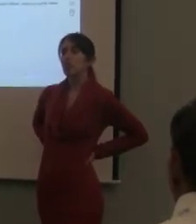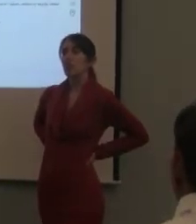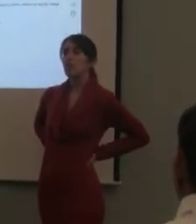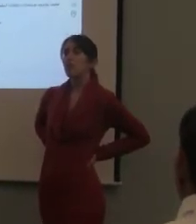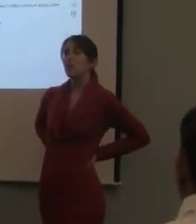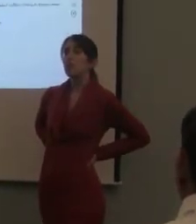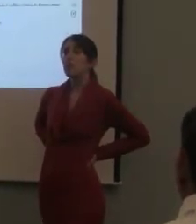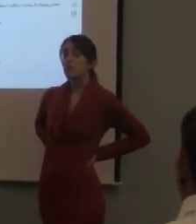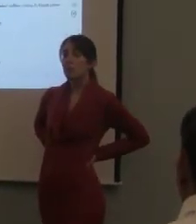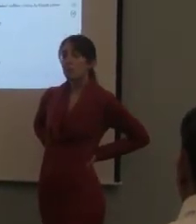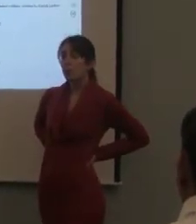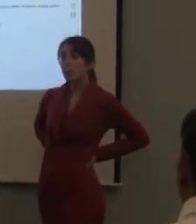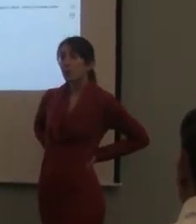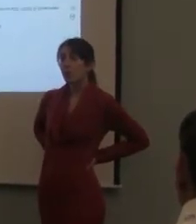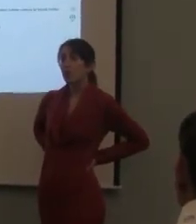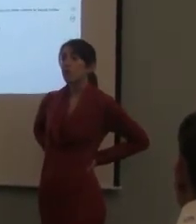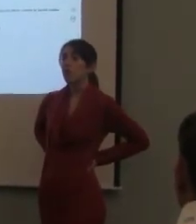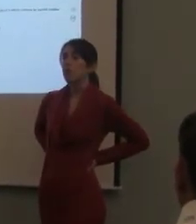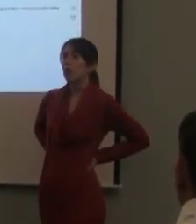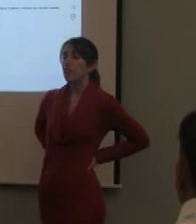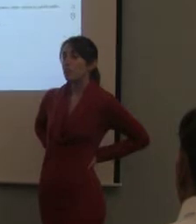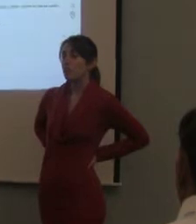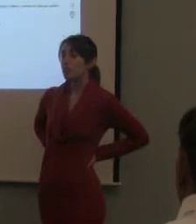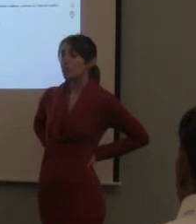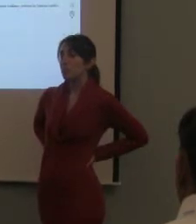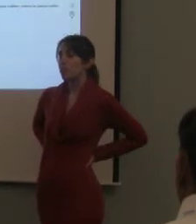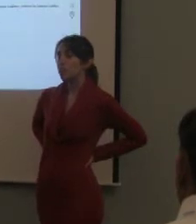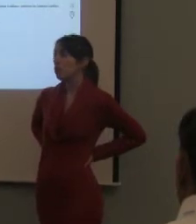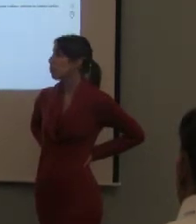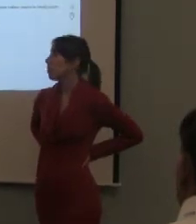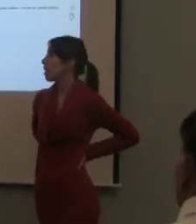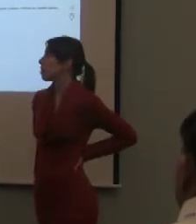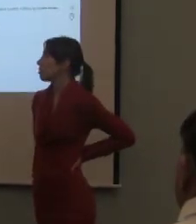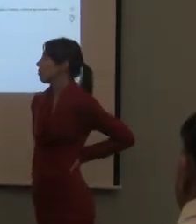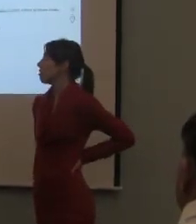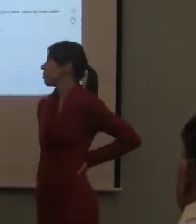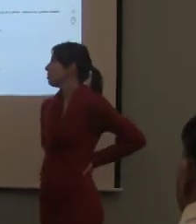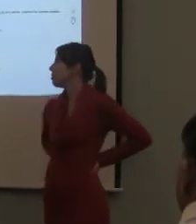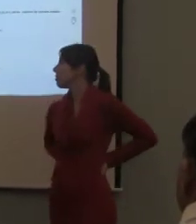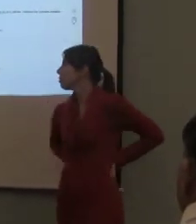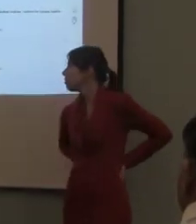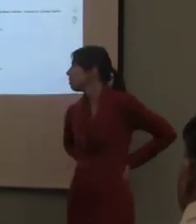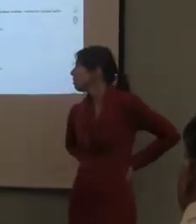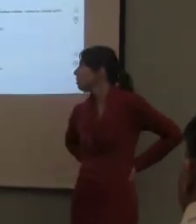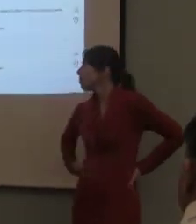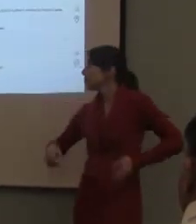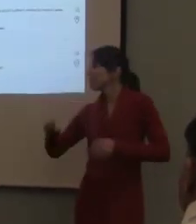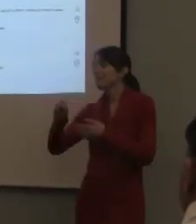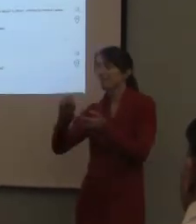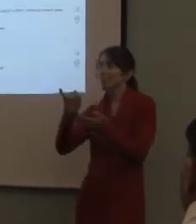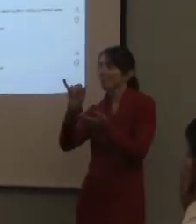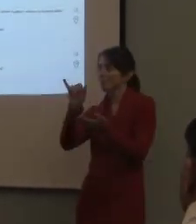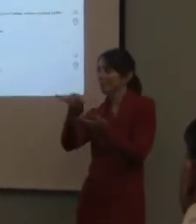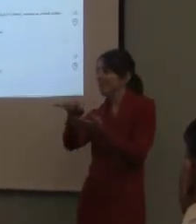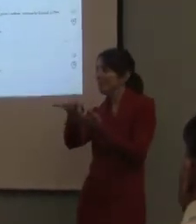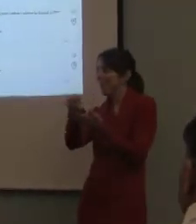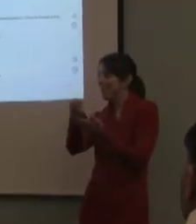they show even a preview of a few pages from the book. So wouldn't that also be a solution? Yes,